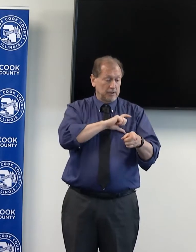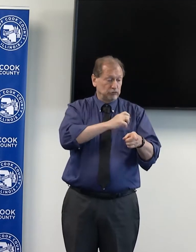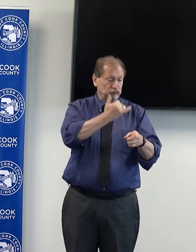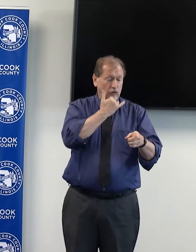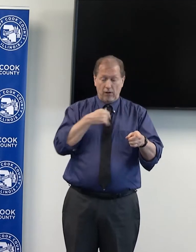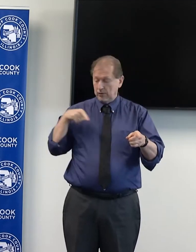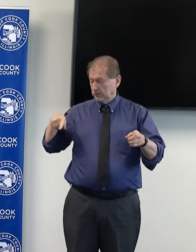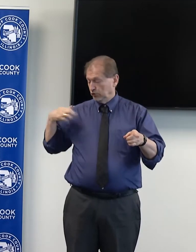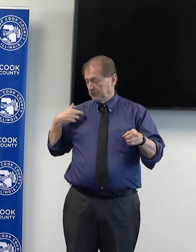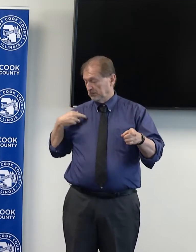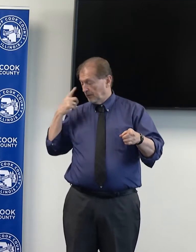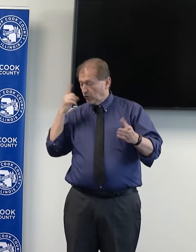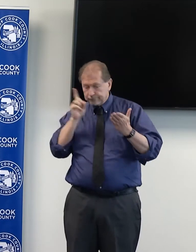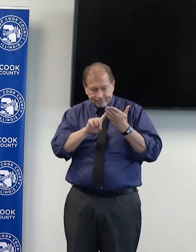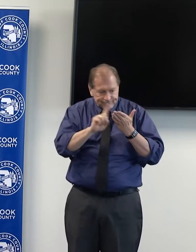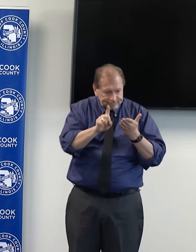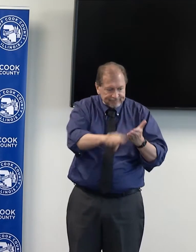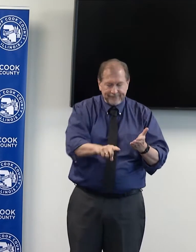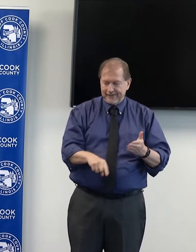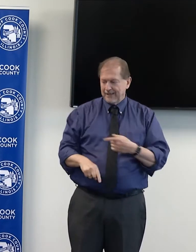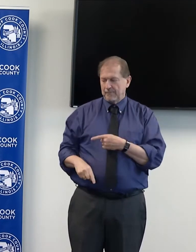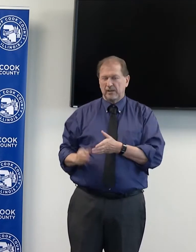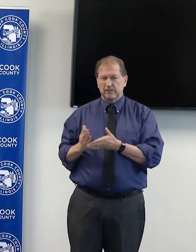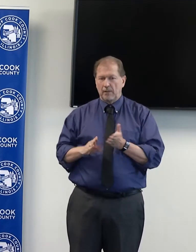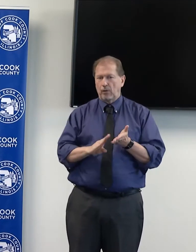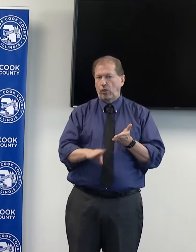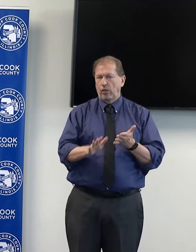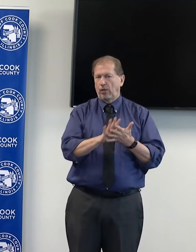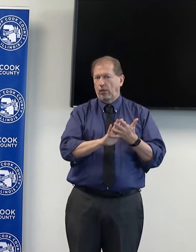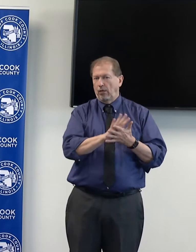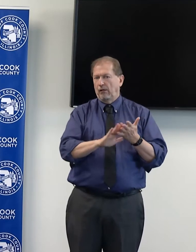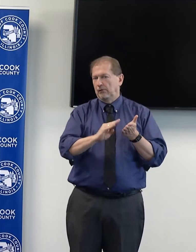I know this because I know people who used to work there and